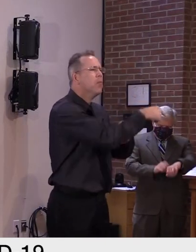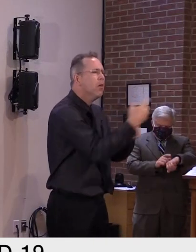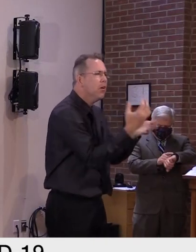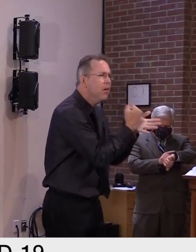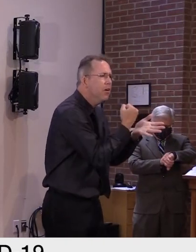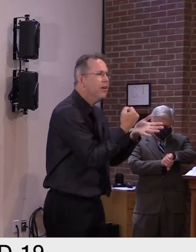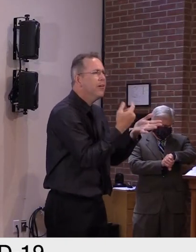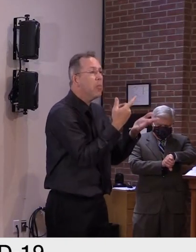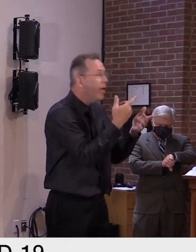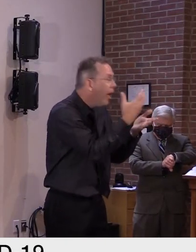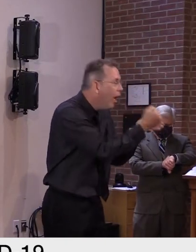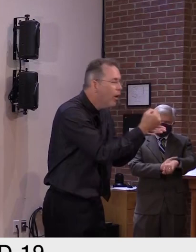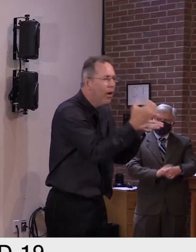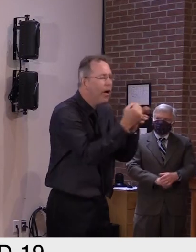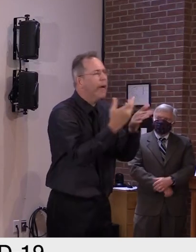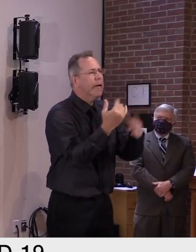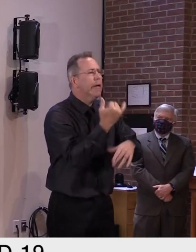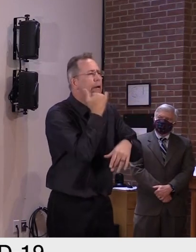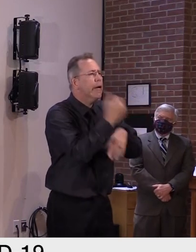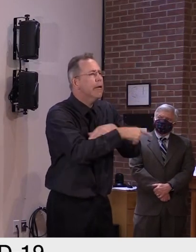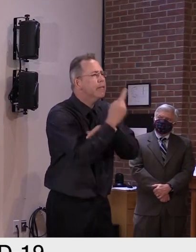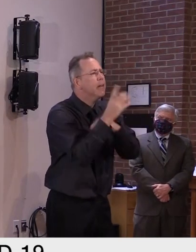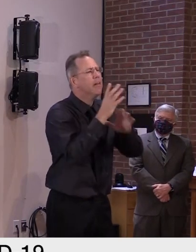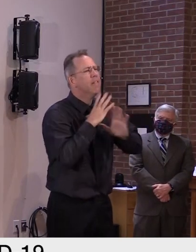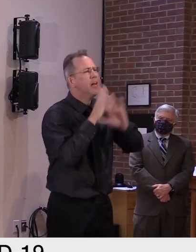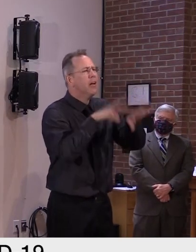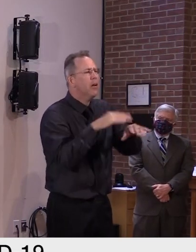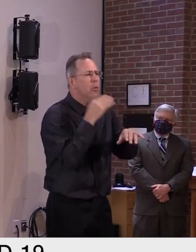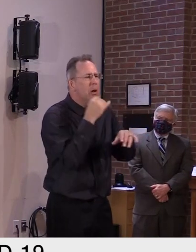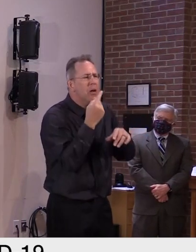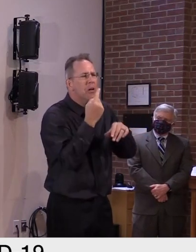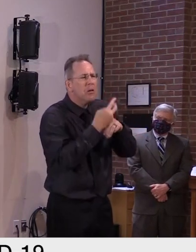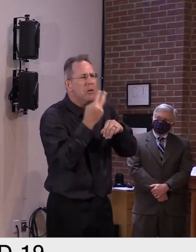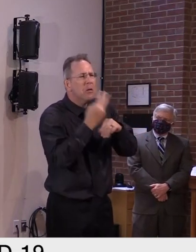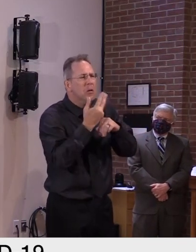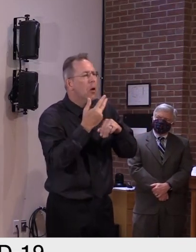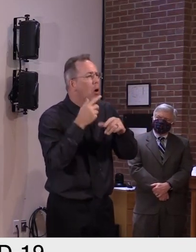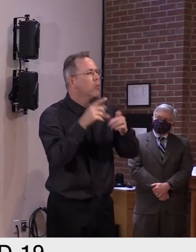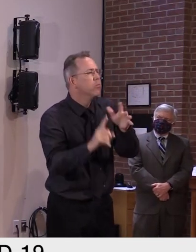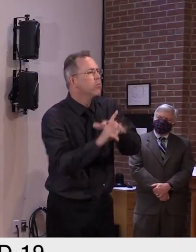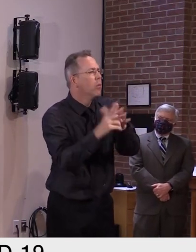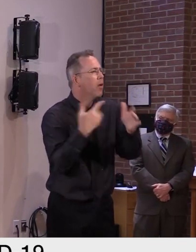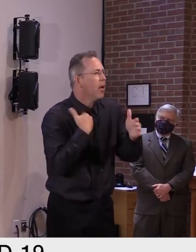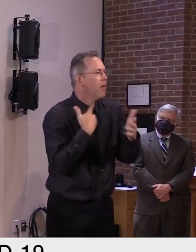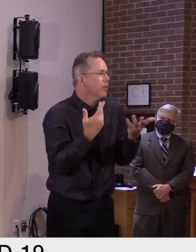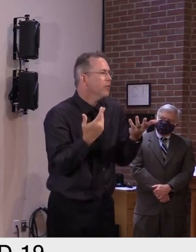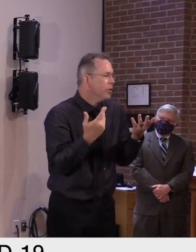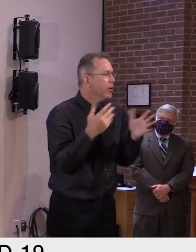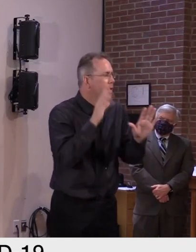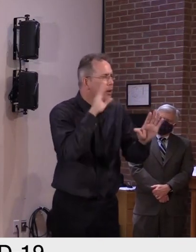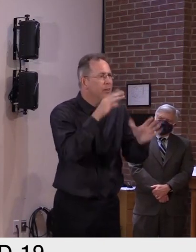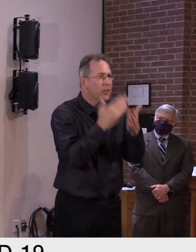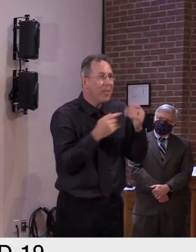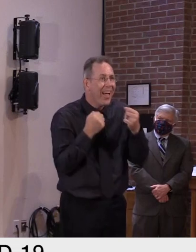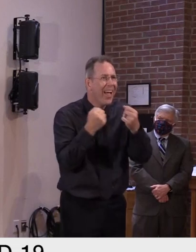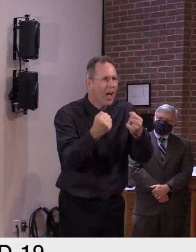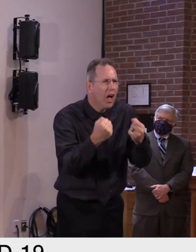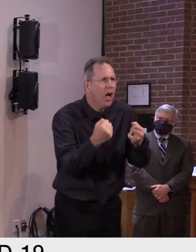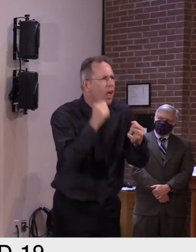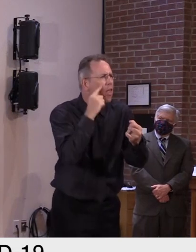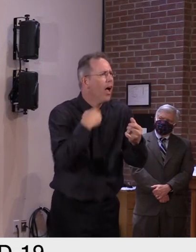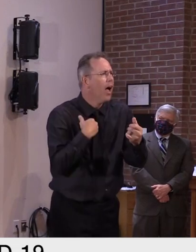really made themselves available and wanted to get the vaccine, that's unfortunate. I will ask that if anyone has had any